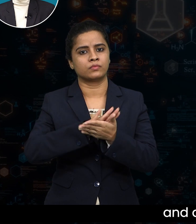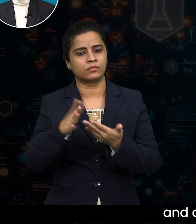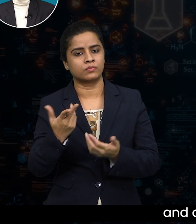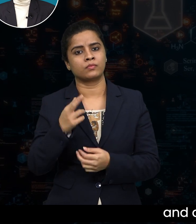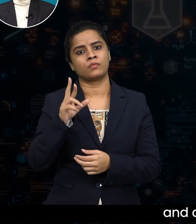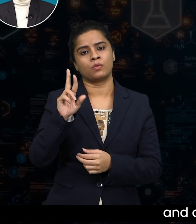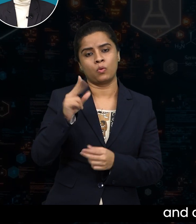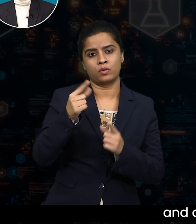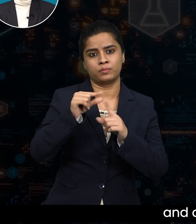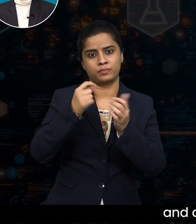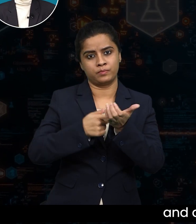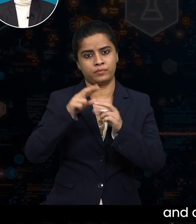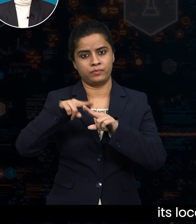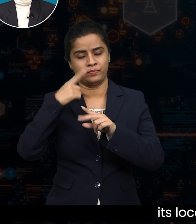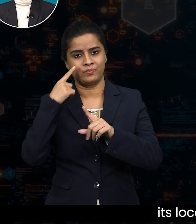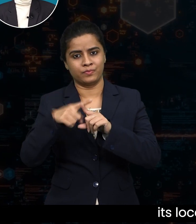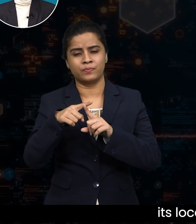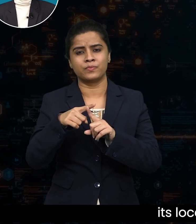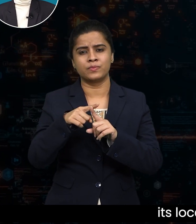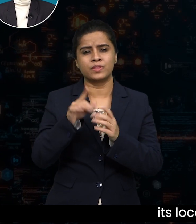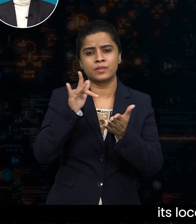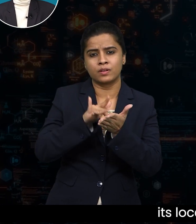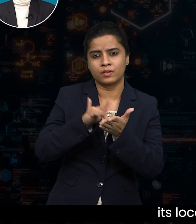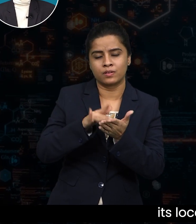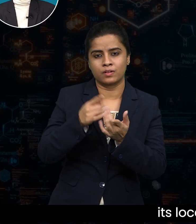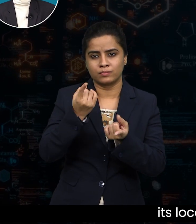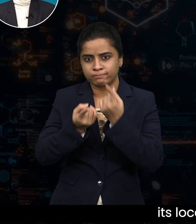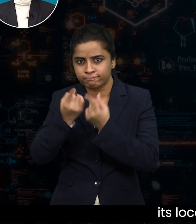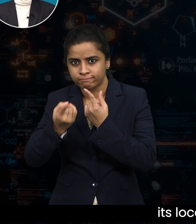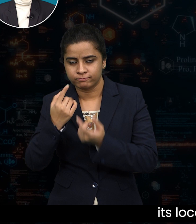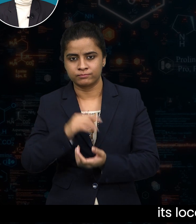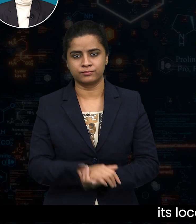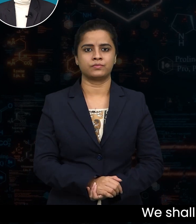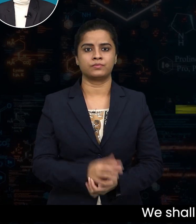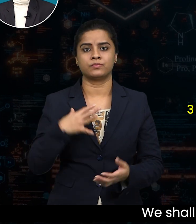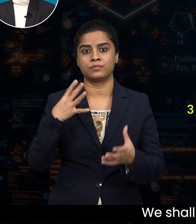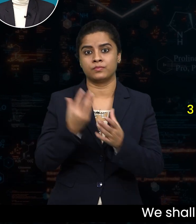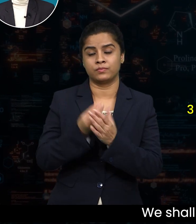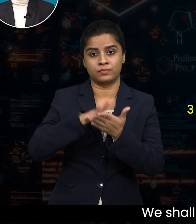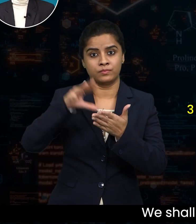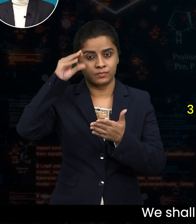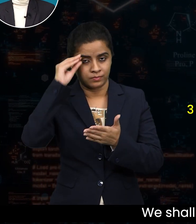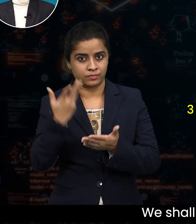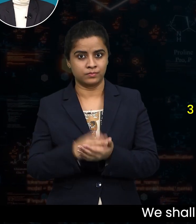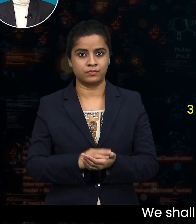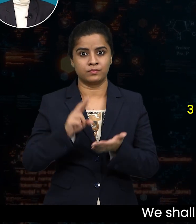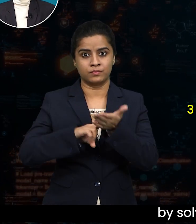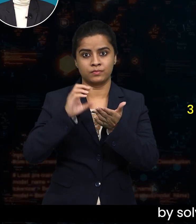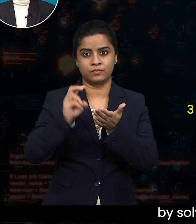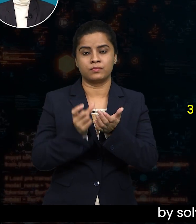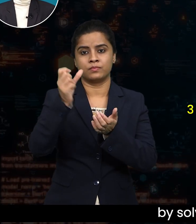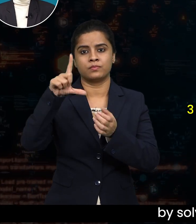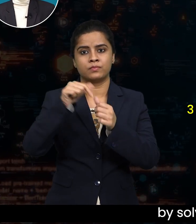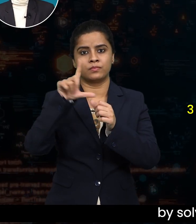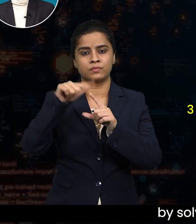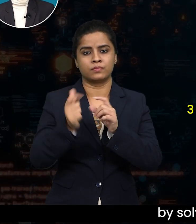and a prefix to specify its location and identify. We shall learn nomenclature by